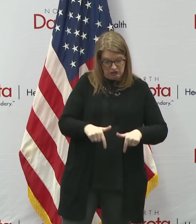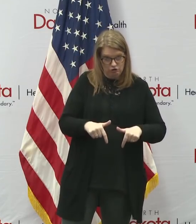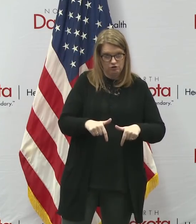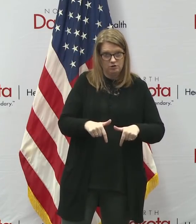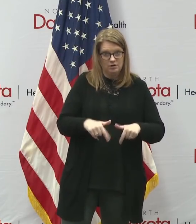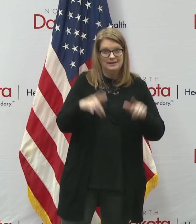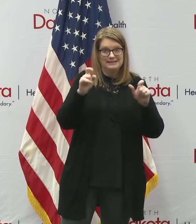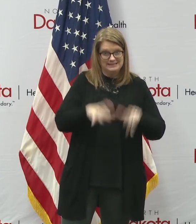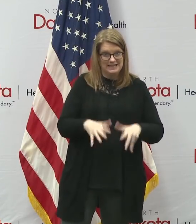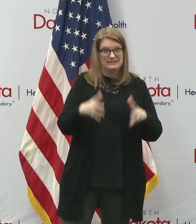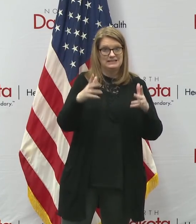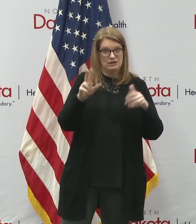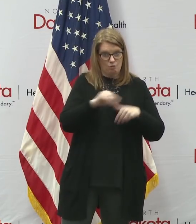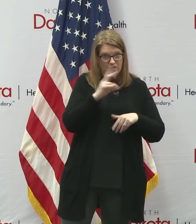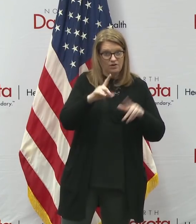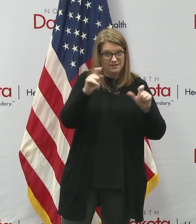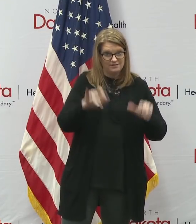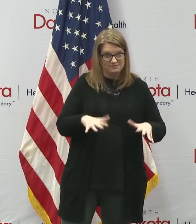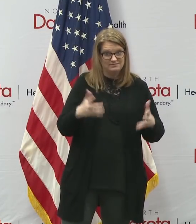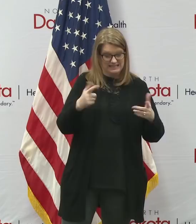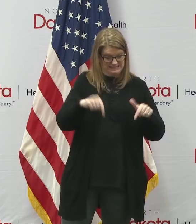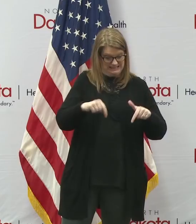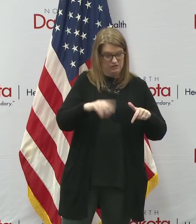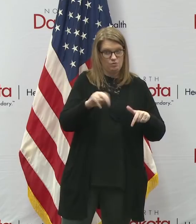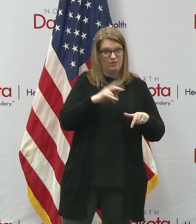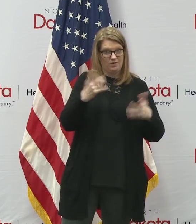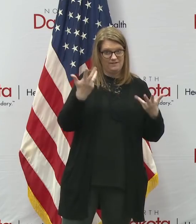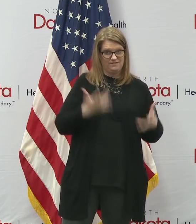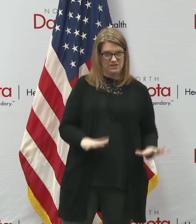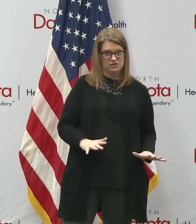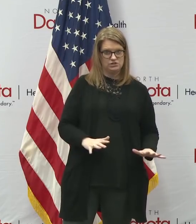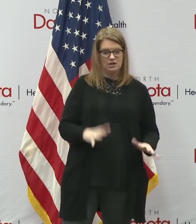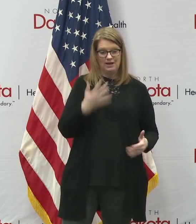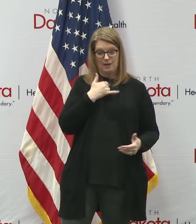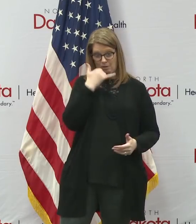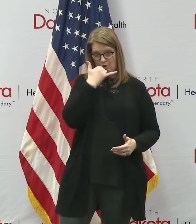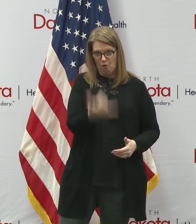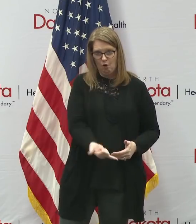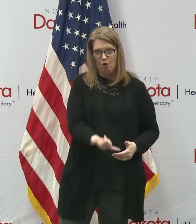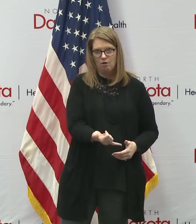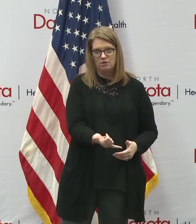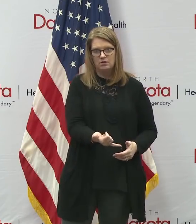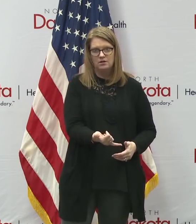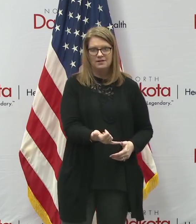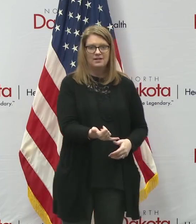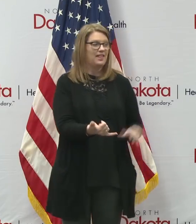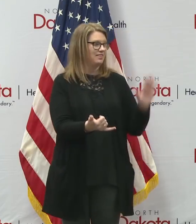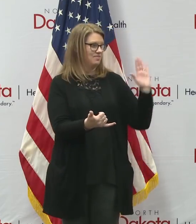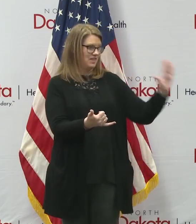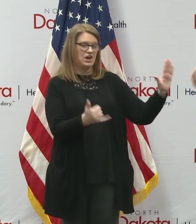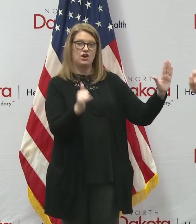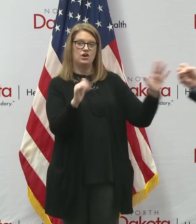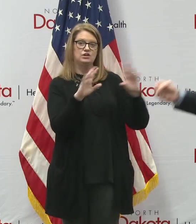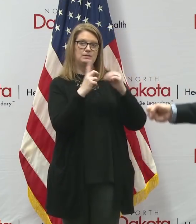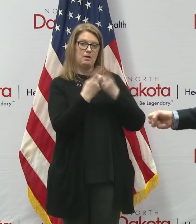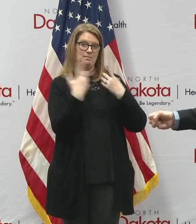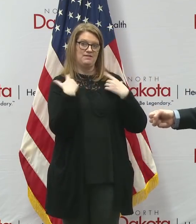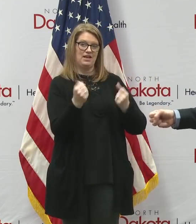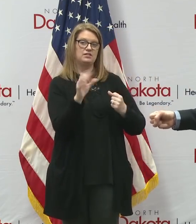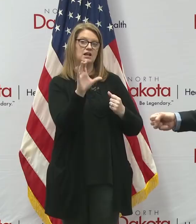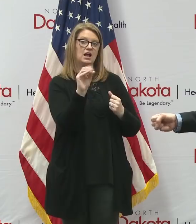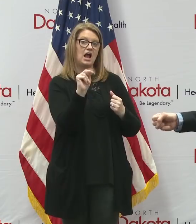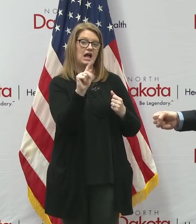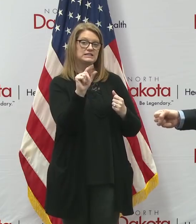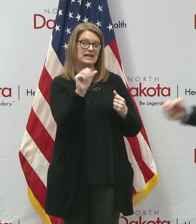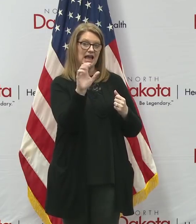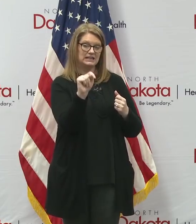at a North Dakota facility and then we're notifying that individual, then the Department of Health and their contact tracings team will still be contacting